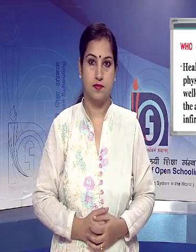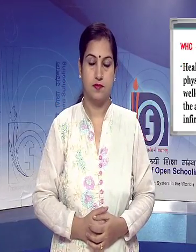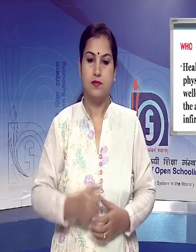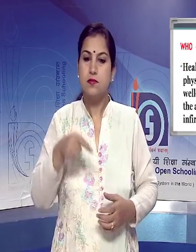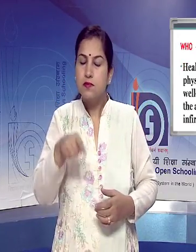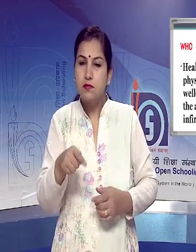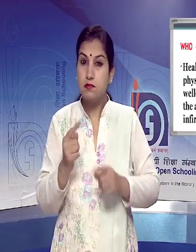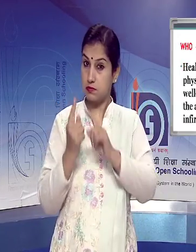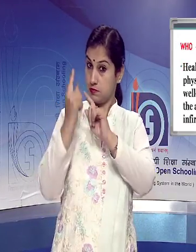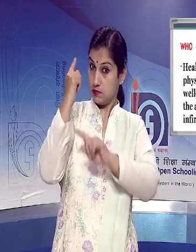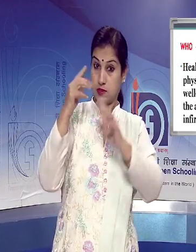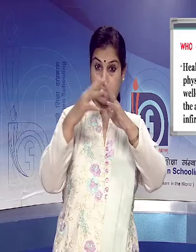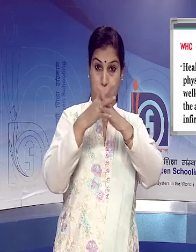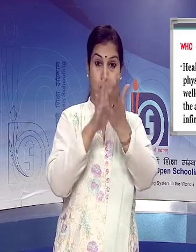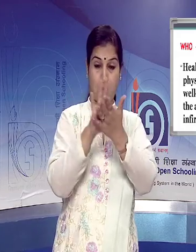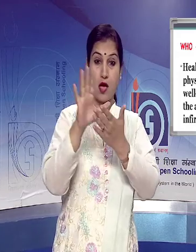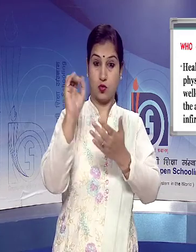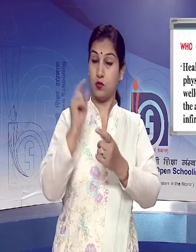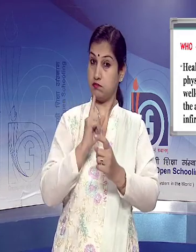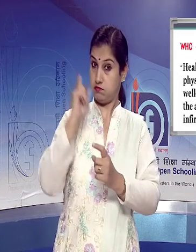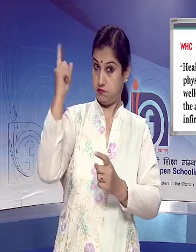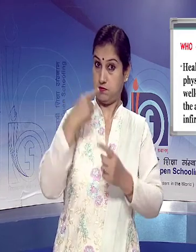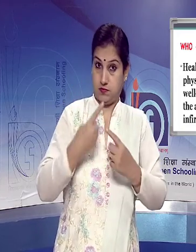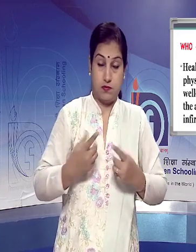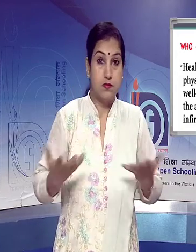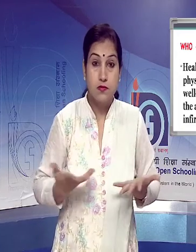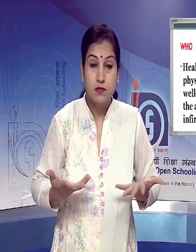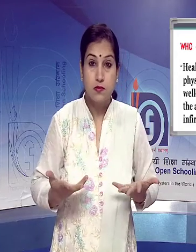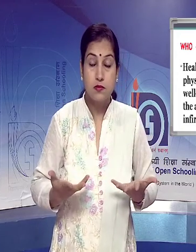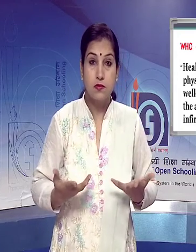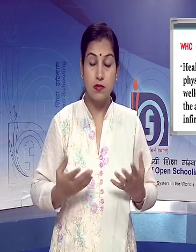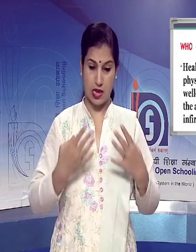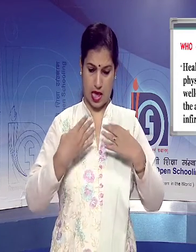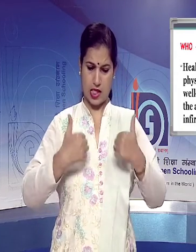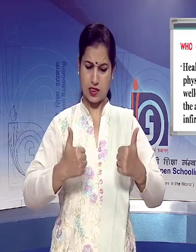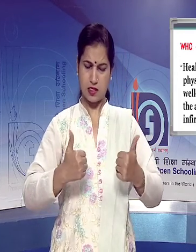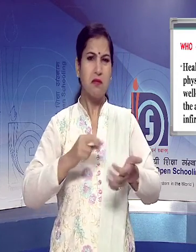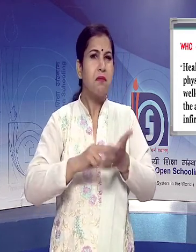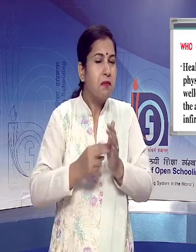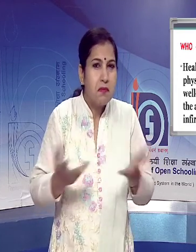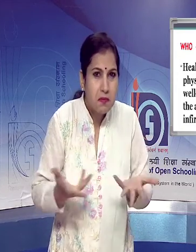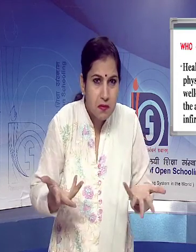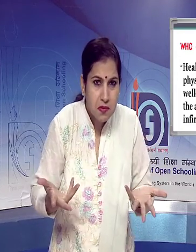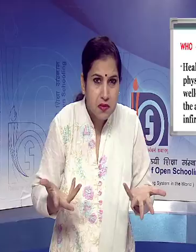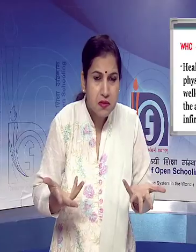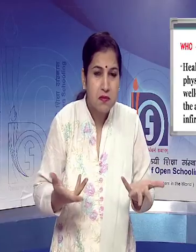According to WHO, the definition of health is: